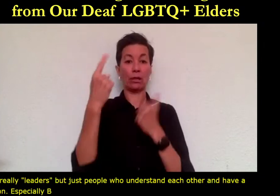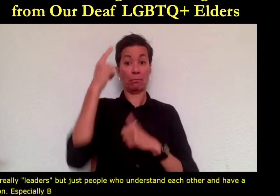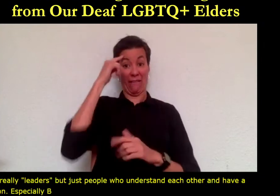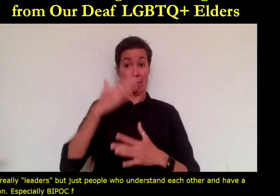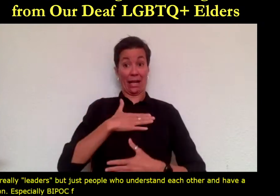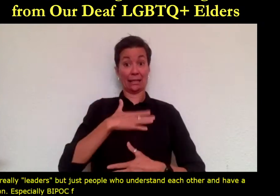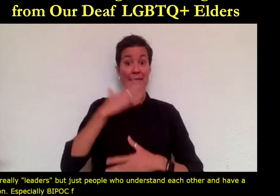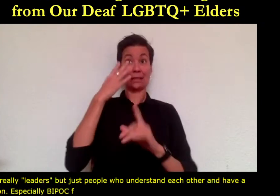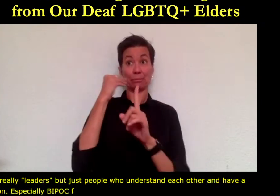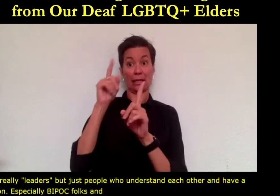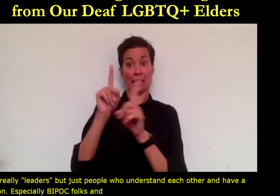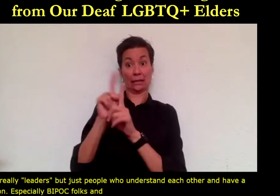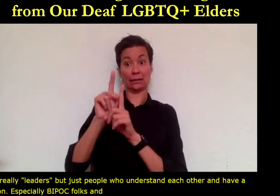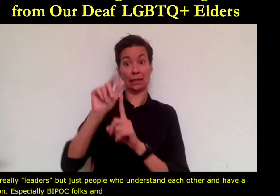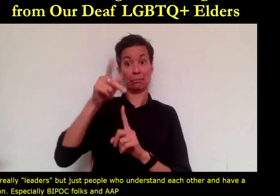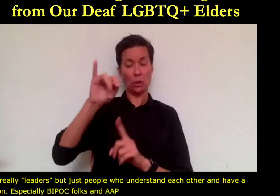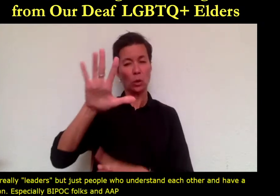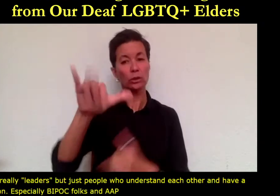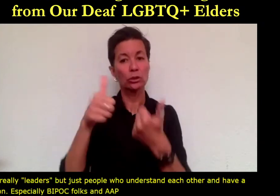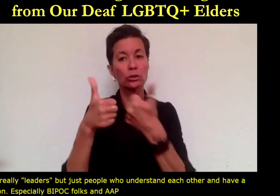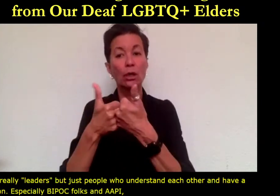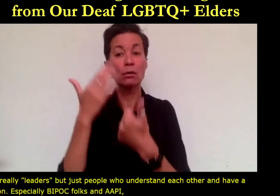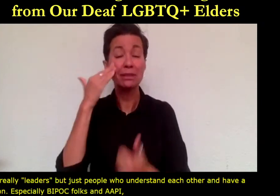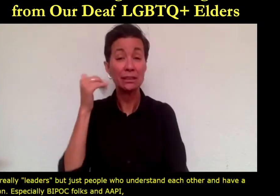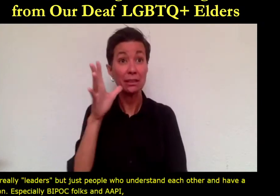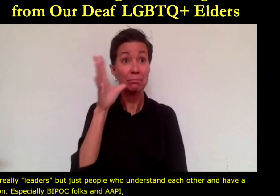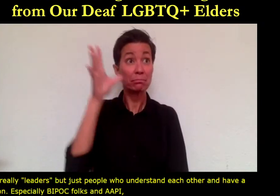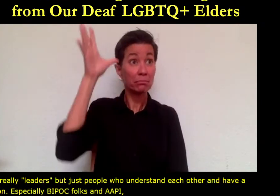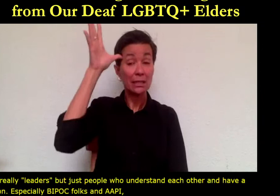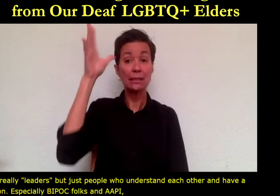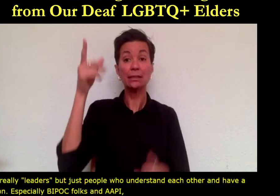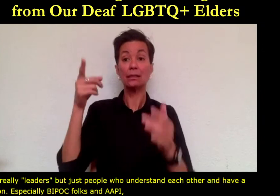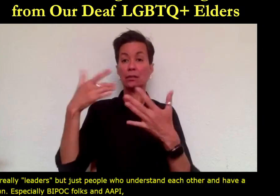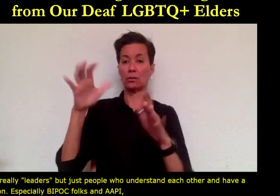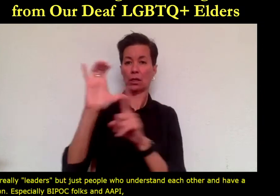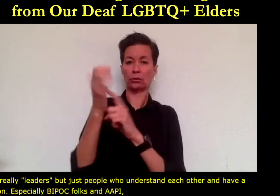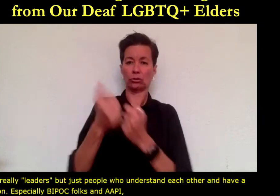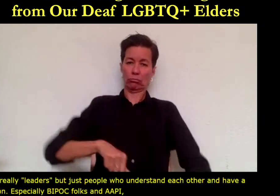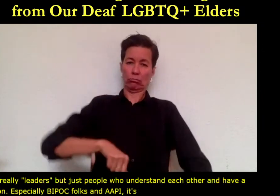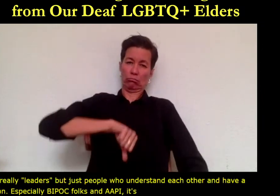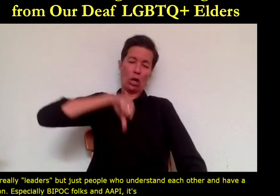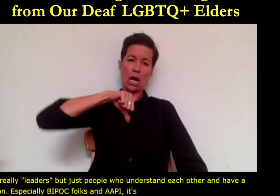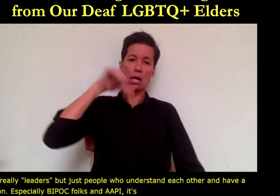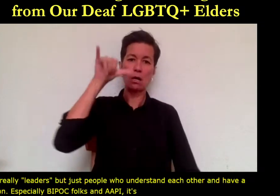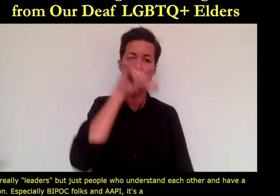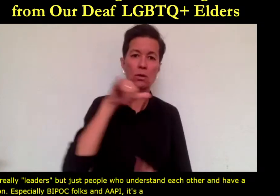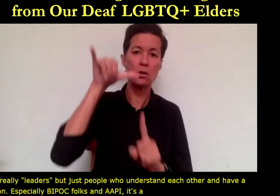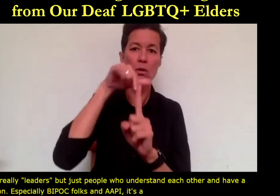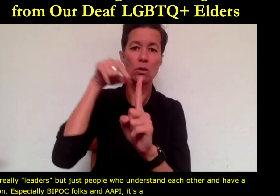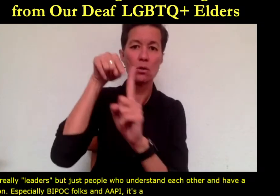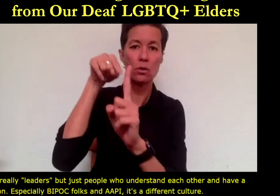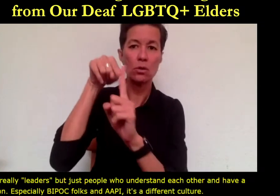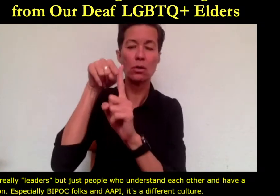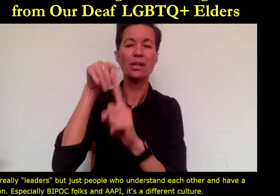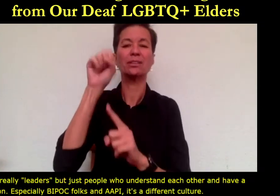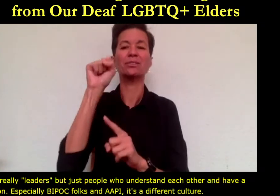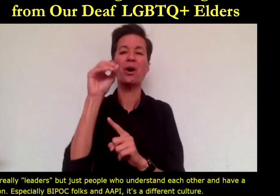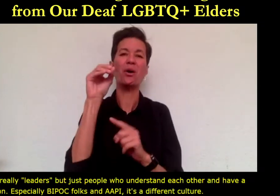with their i can't speak for everyone but in my culture it is a challenge with api asian pacific islanders there's such a